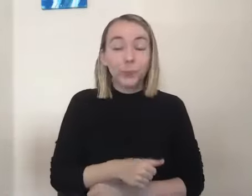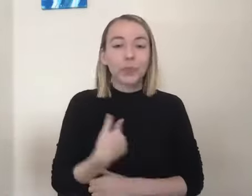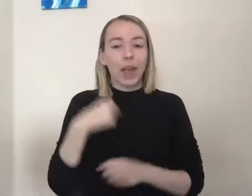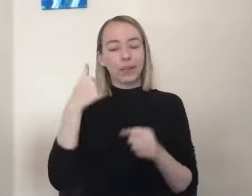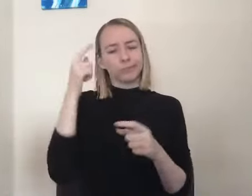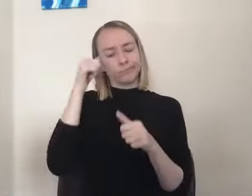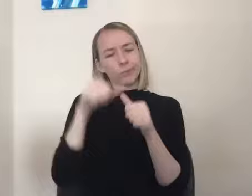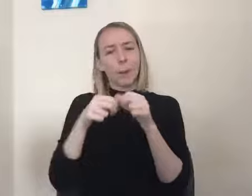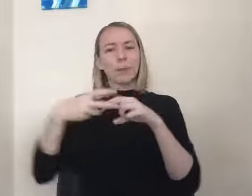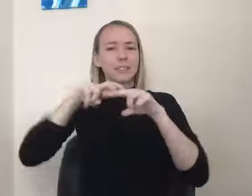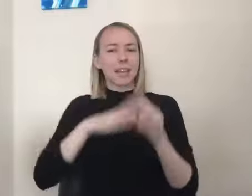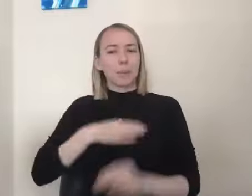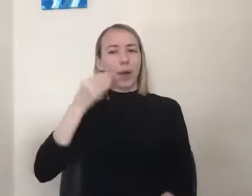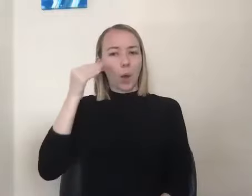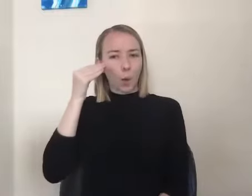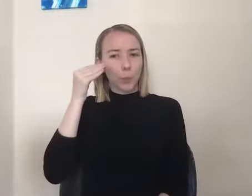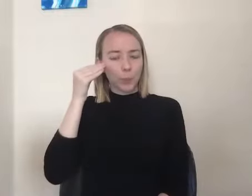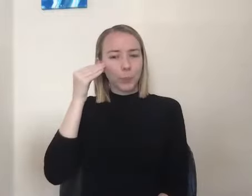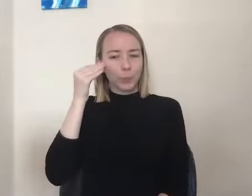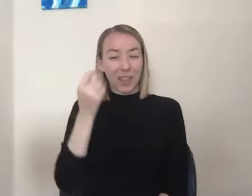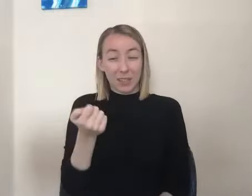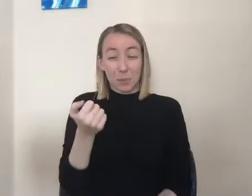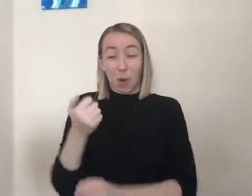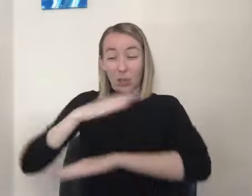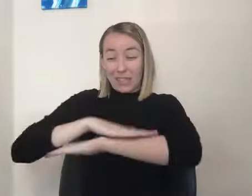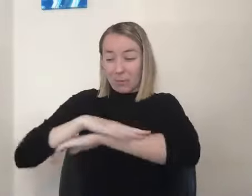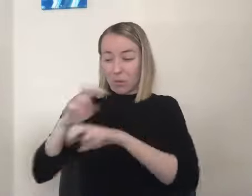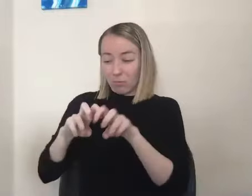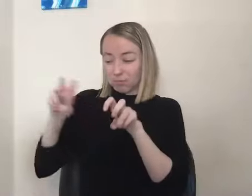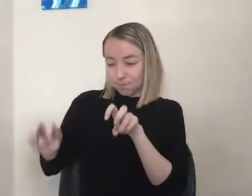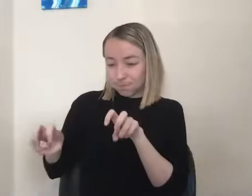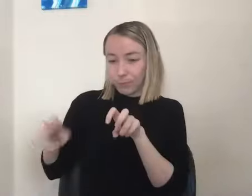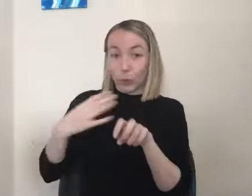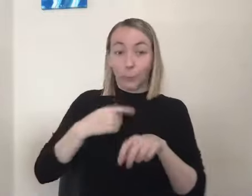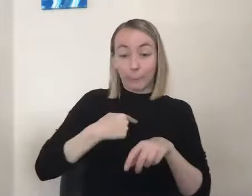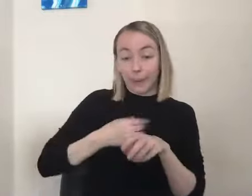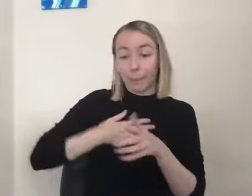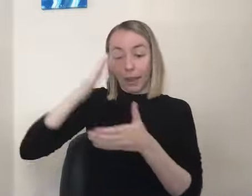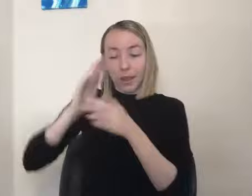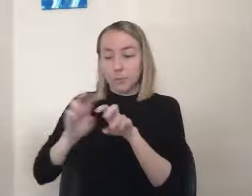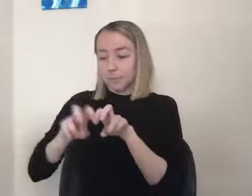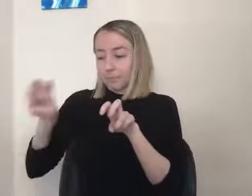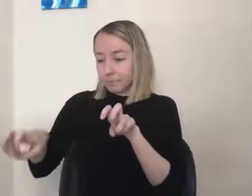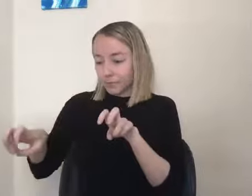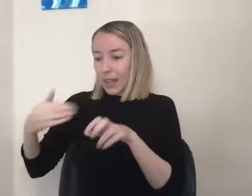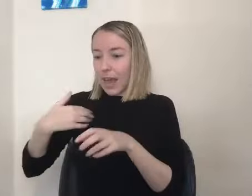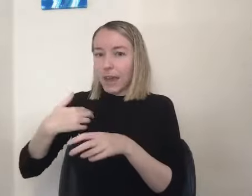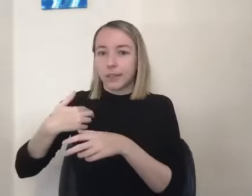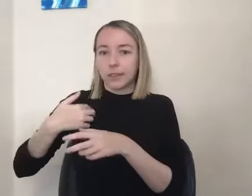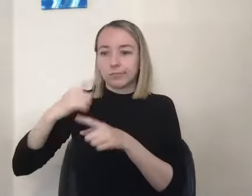attack, which anybody that was normal and sane would stop drinking and taking other drugs, but no. And I remember he sat in my house